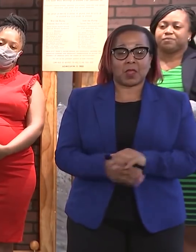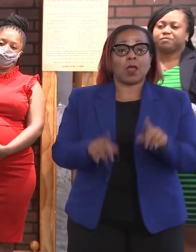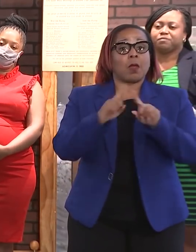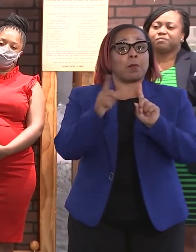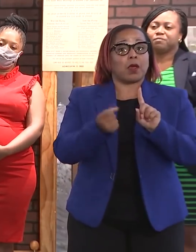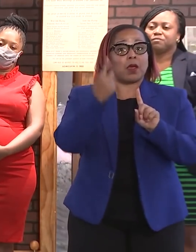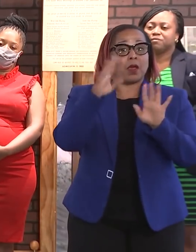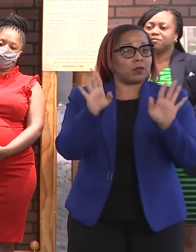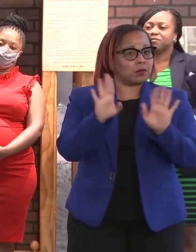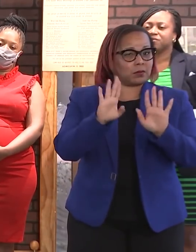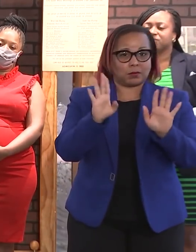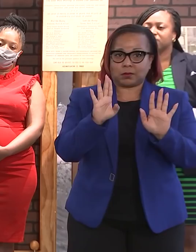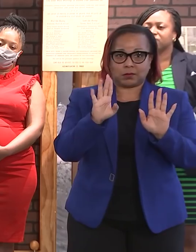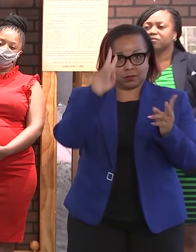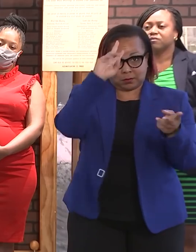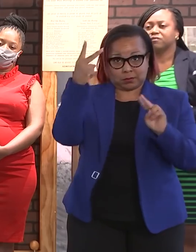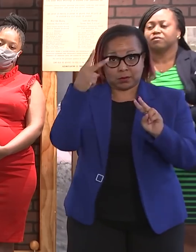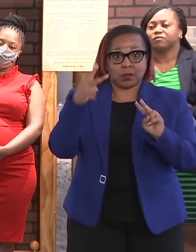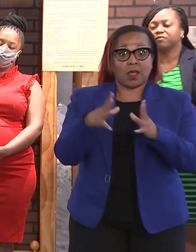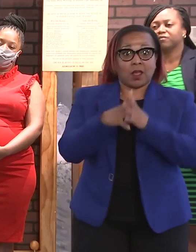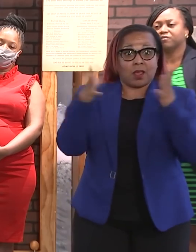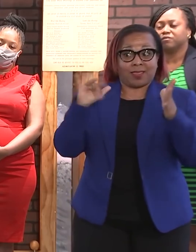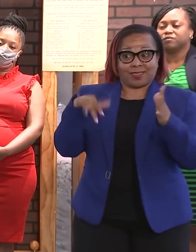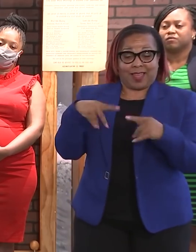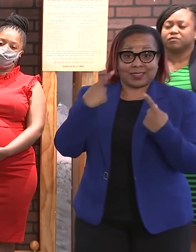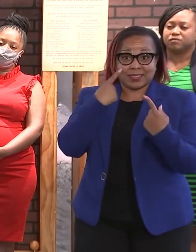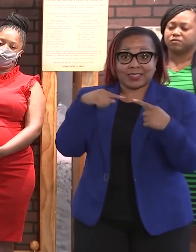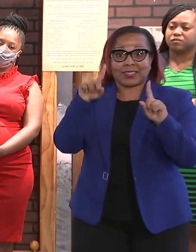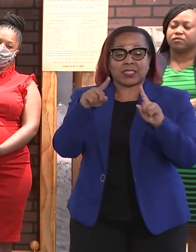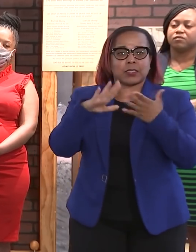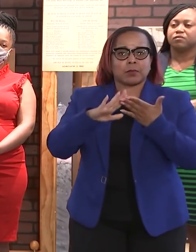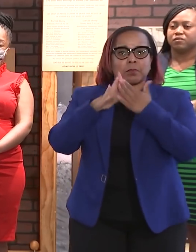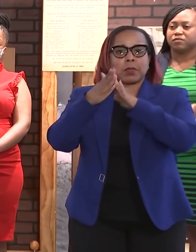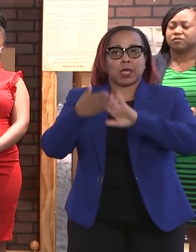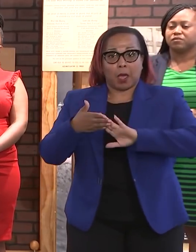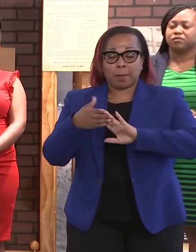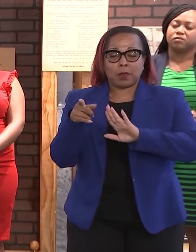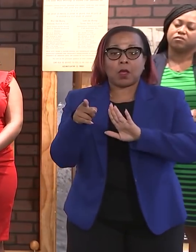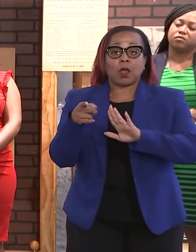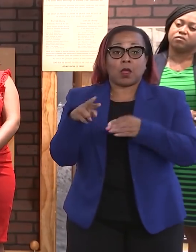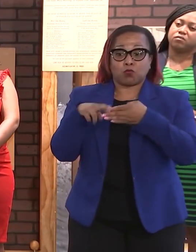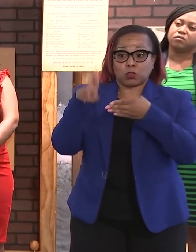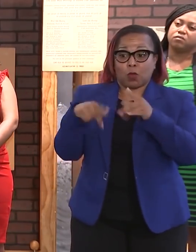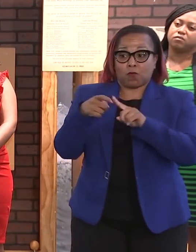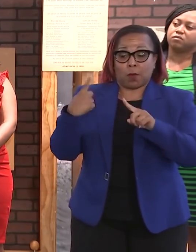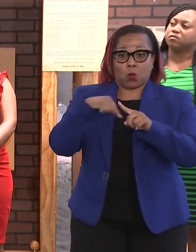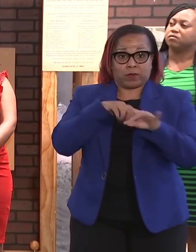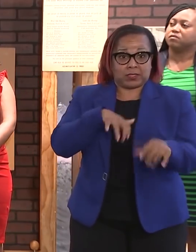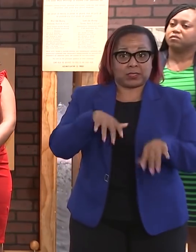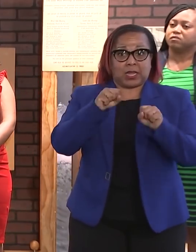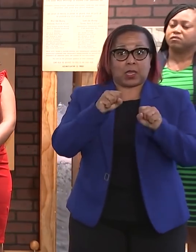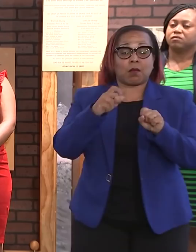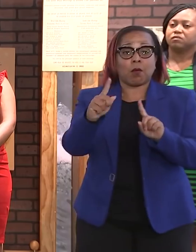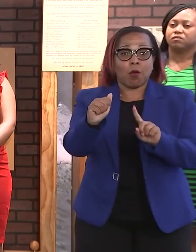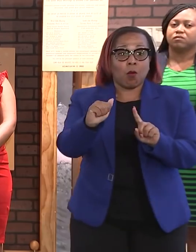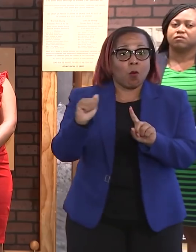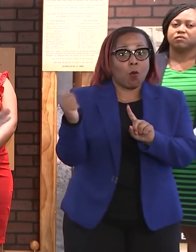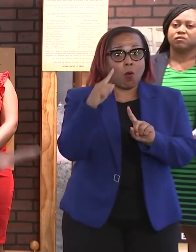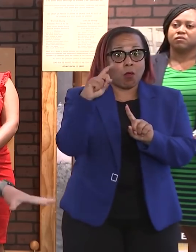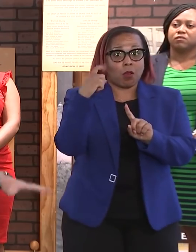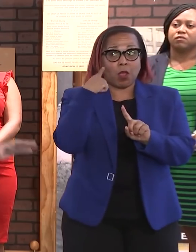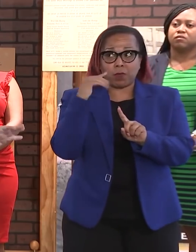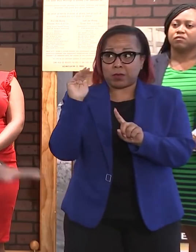But make no mistake, much of this success has come because we have taken an